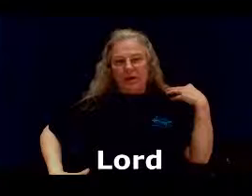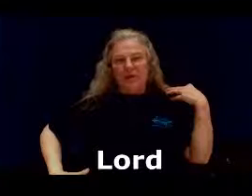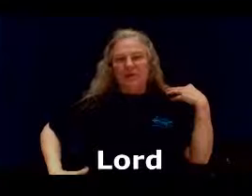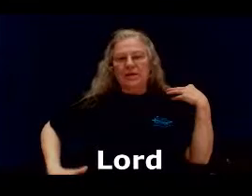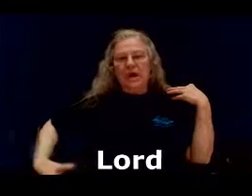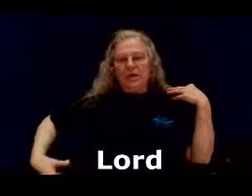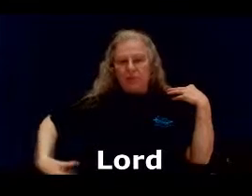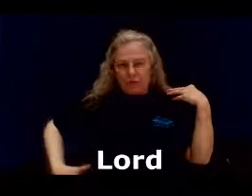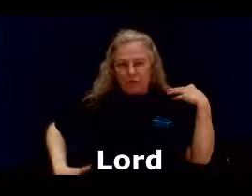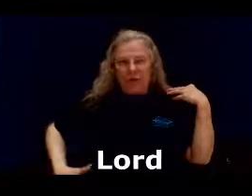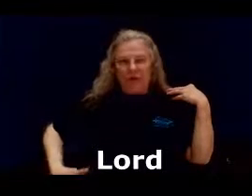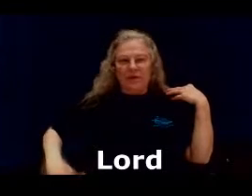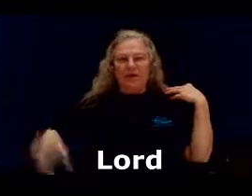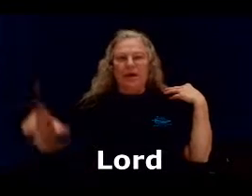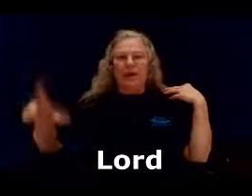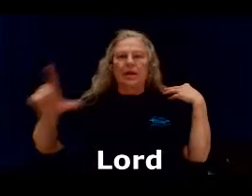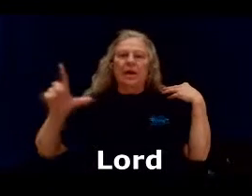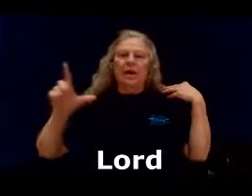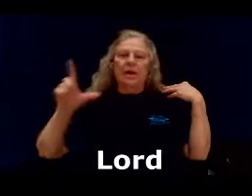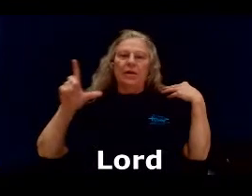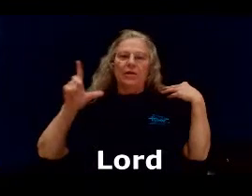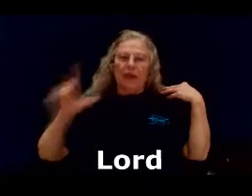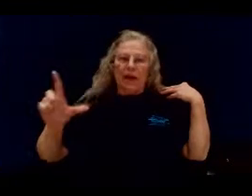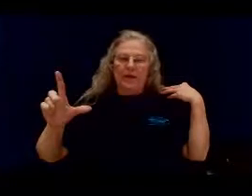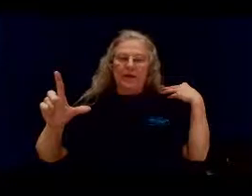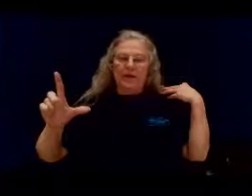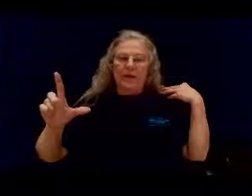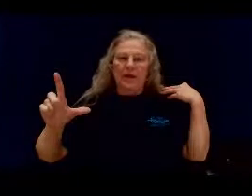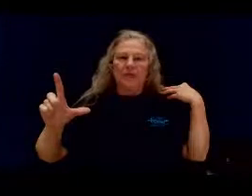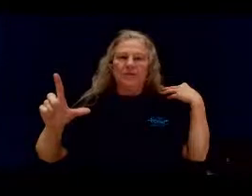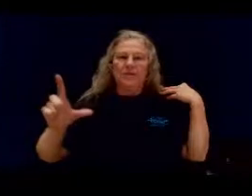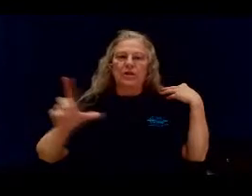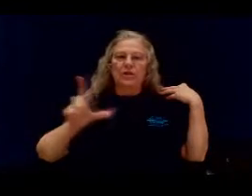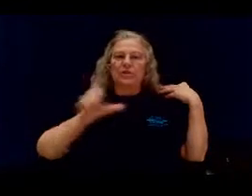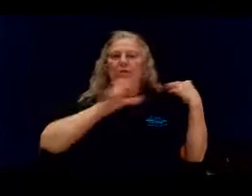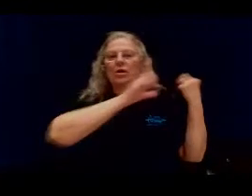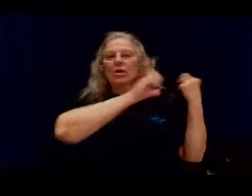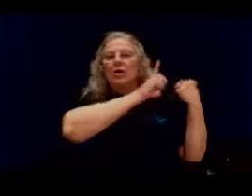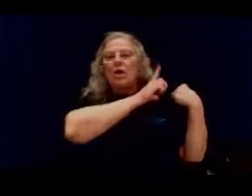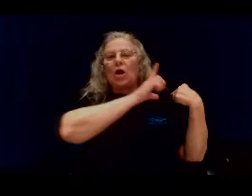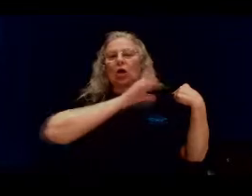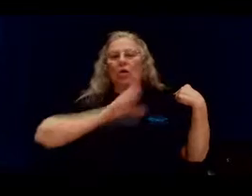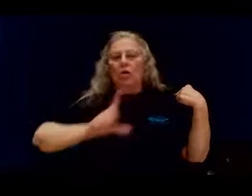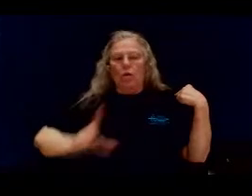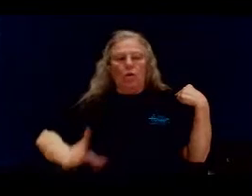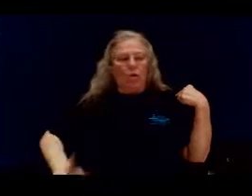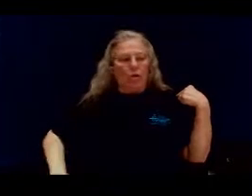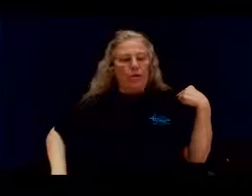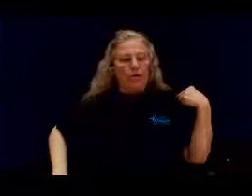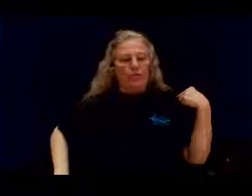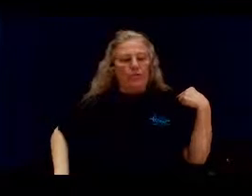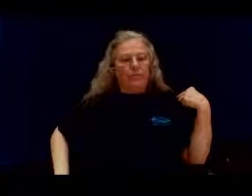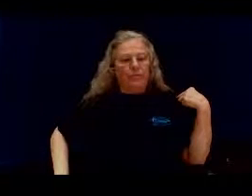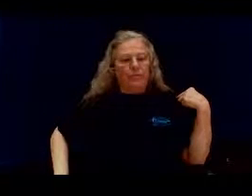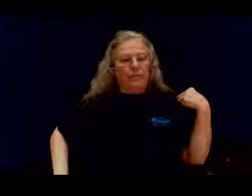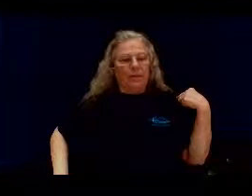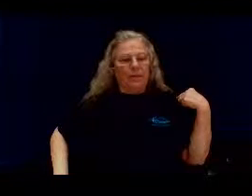non-dominant side to the dominant side, your hand is in an L position. Lord.